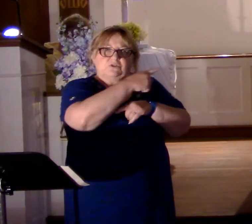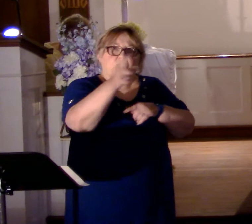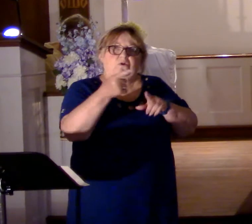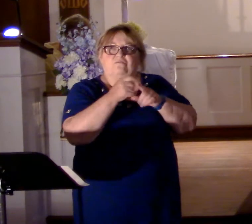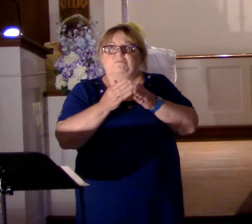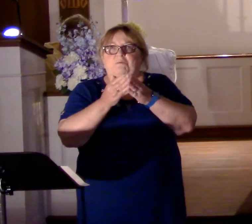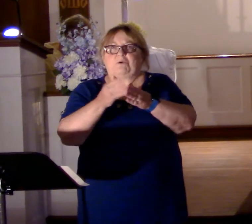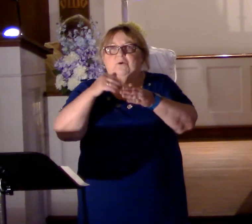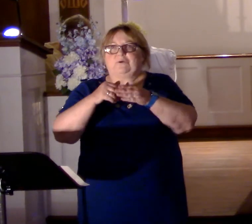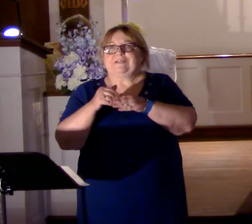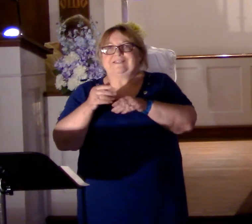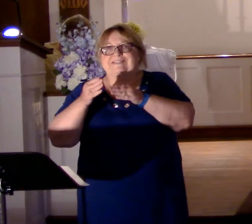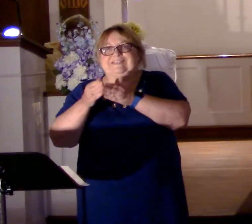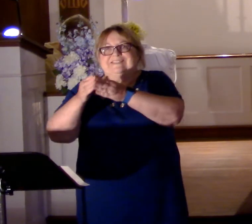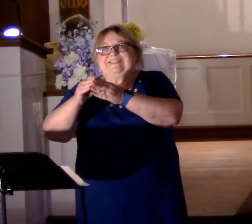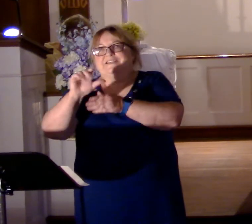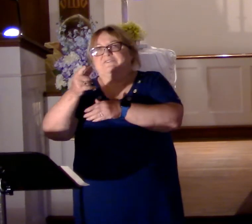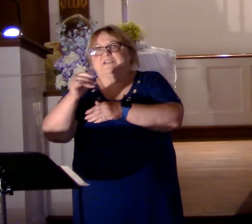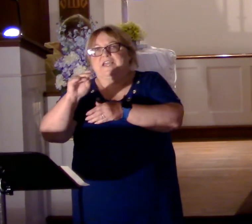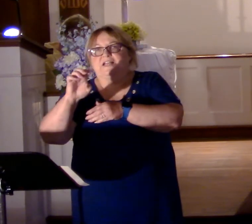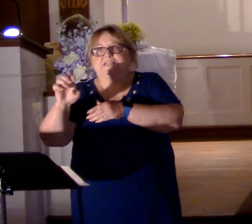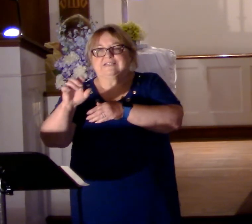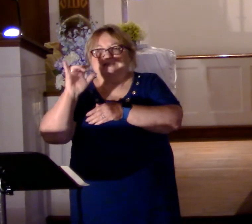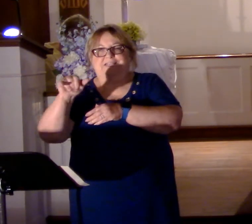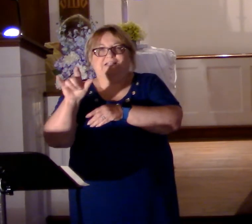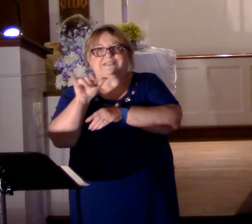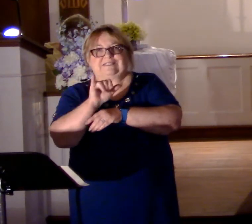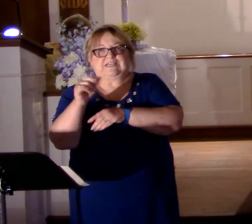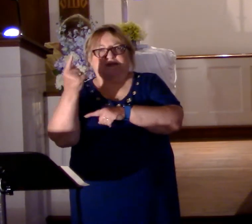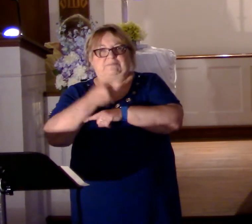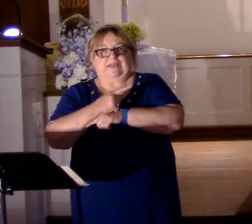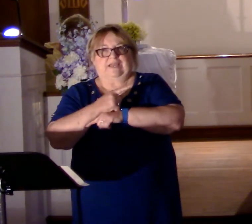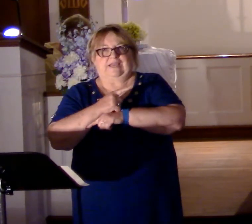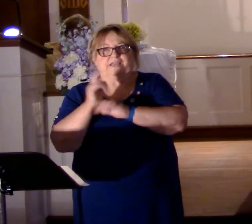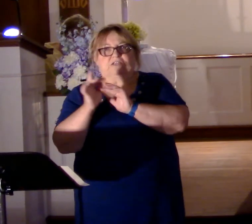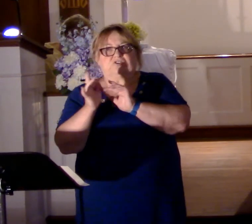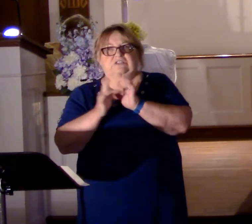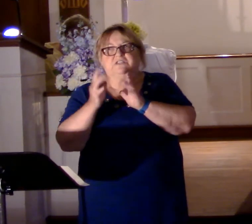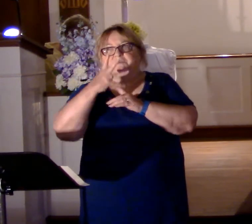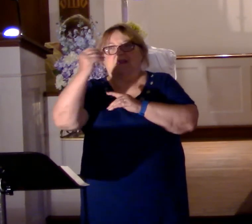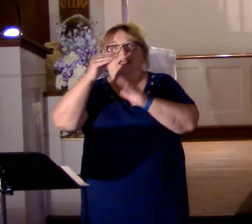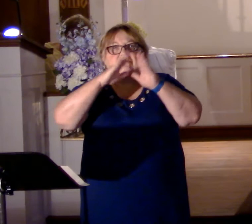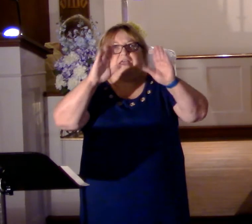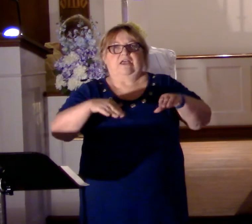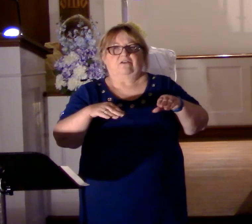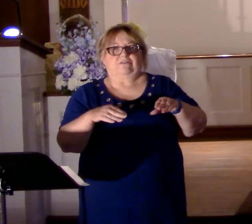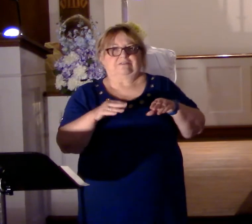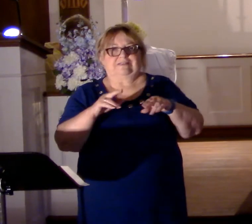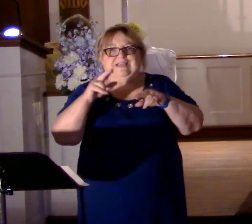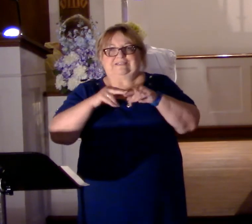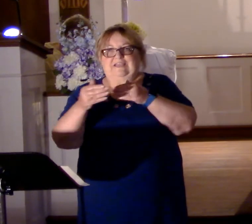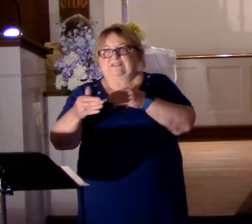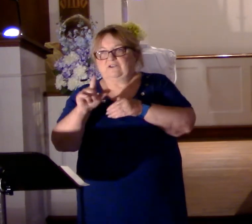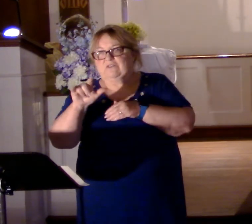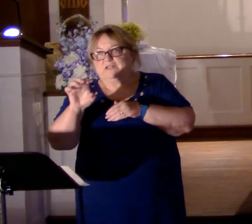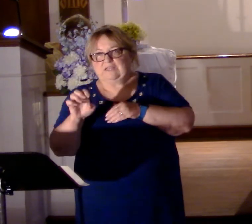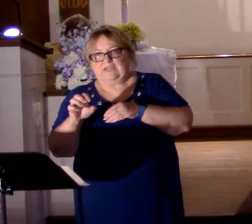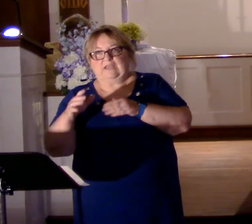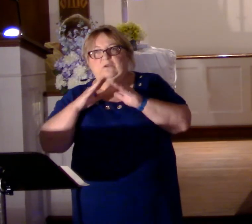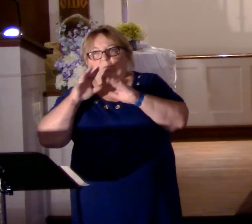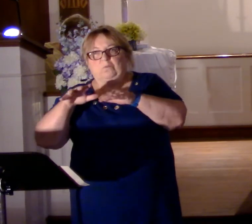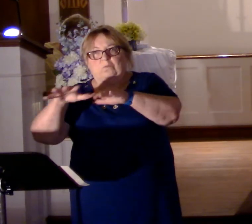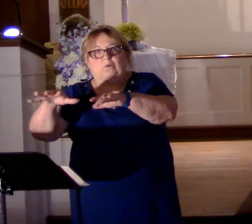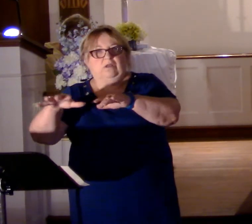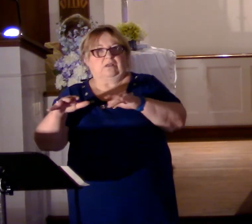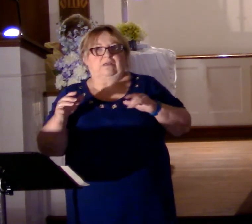boat in the Sea of Galilee. That same day, Jesus went out of the house and sat by the lake. Such